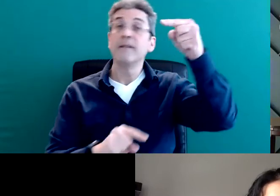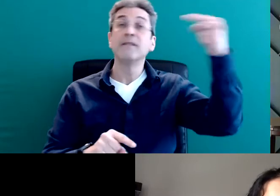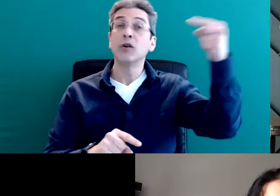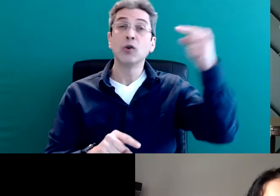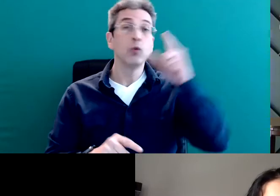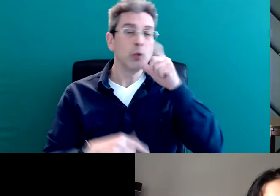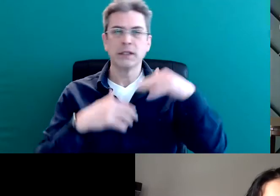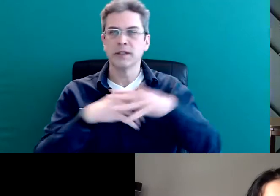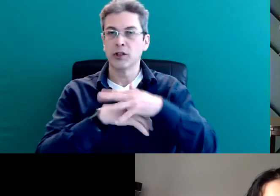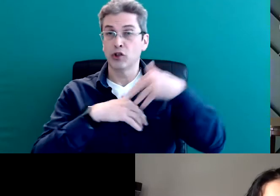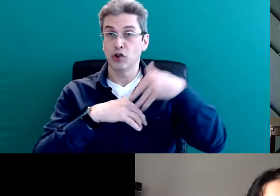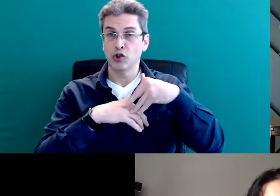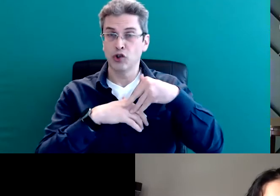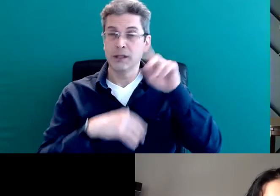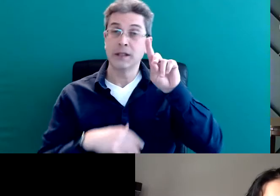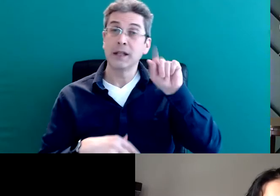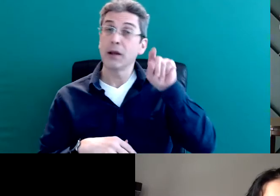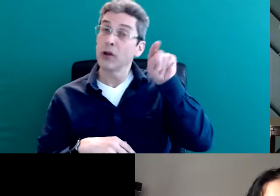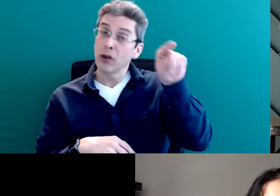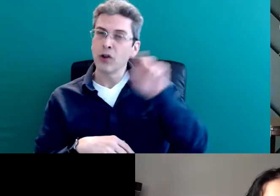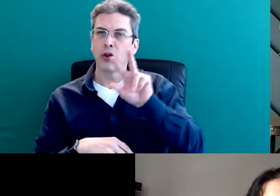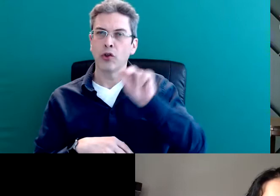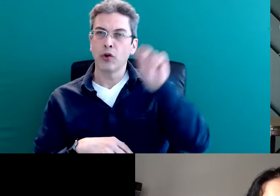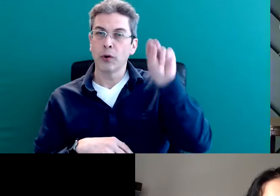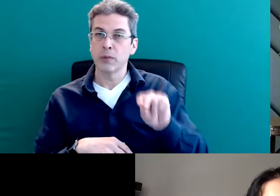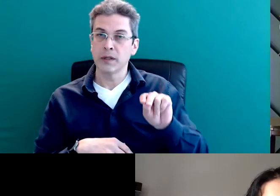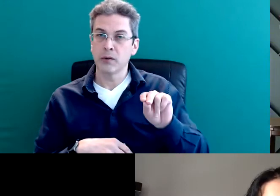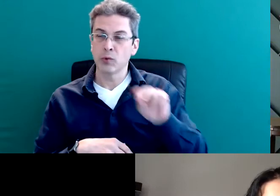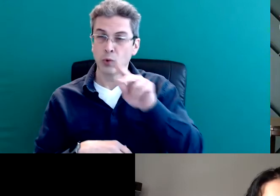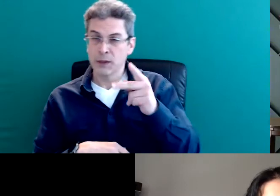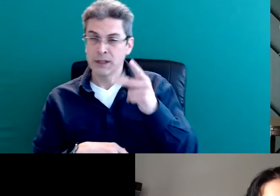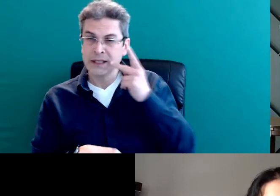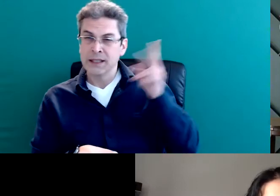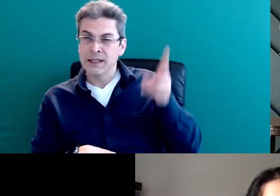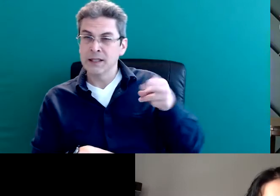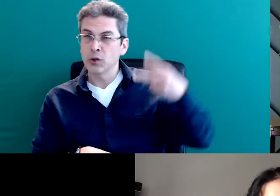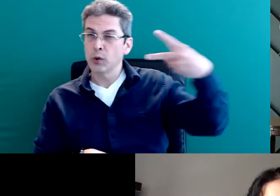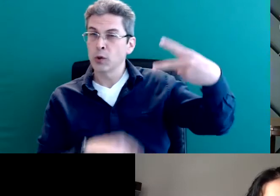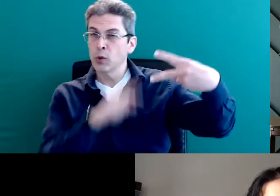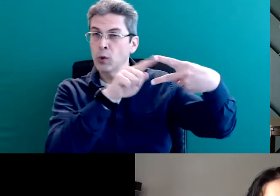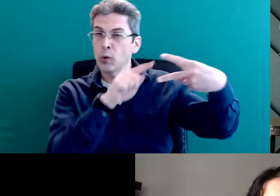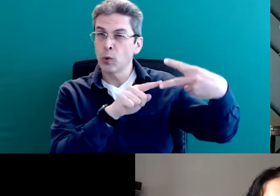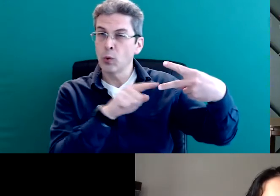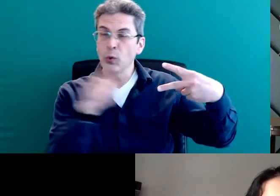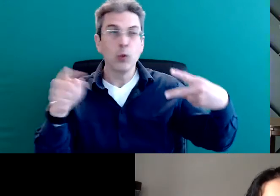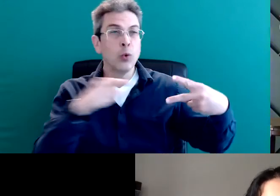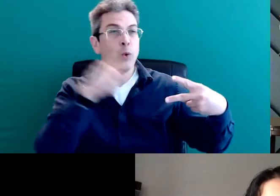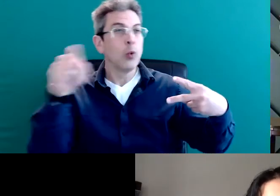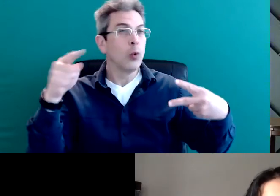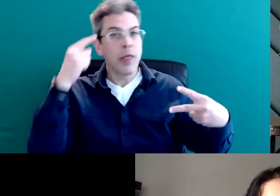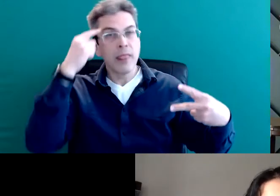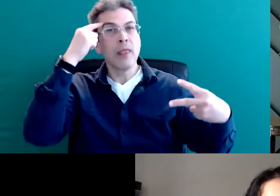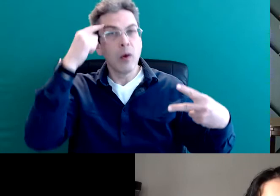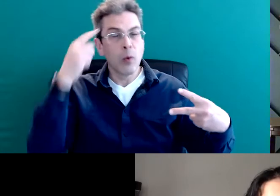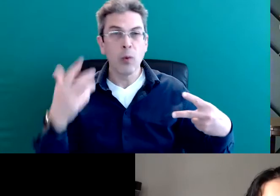30%. When we think about the histories of these two demographics, what comes to mind, right? We think about an